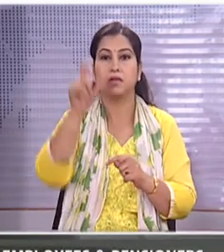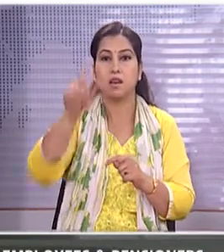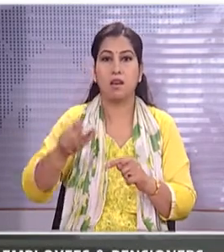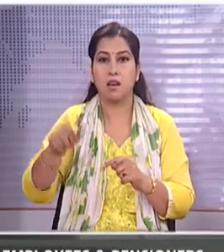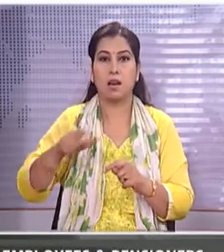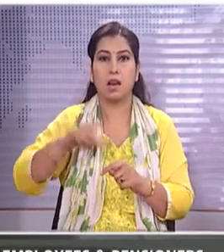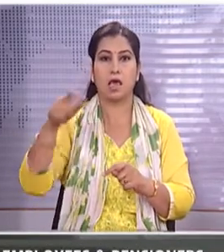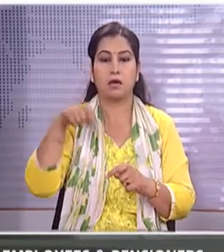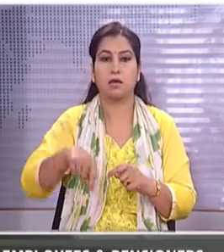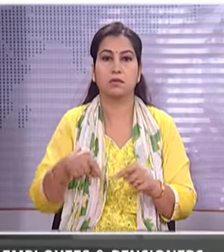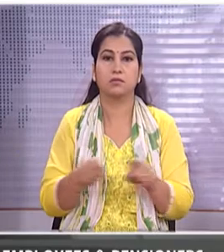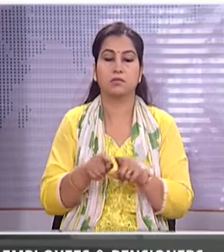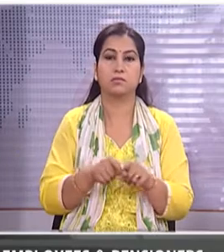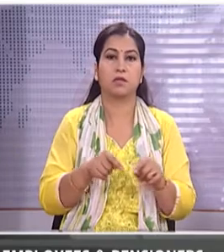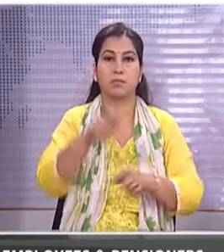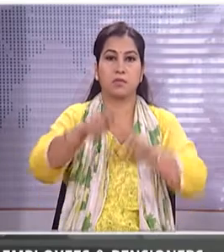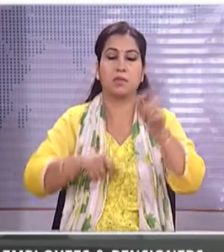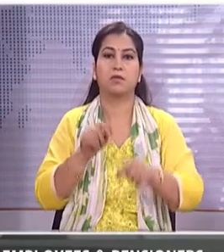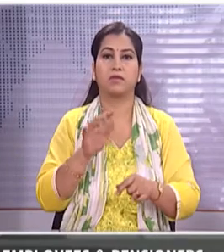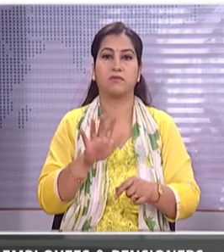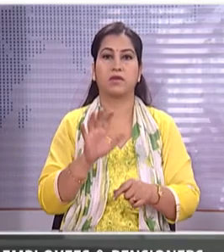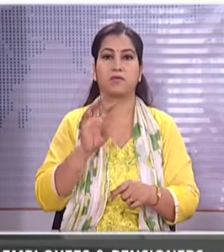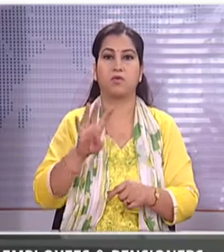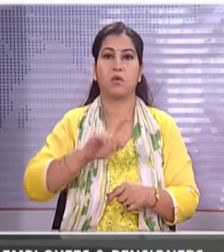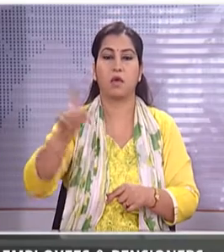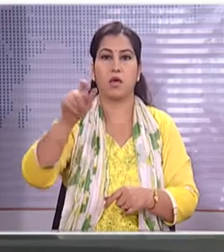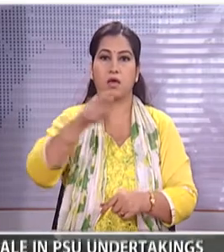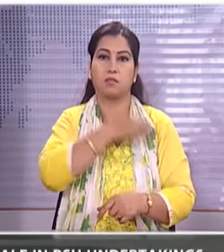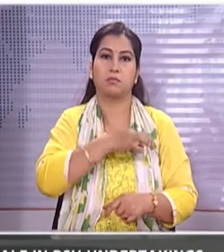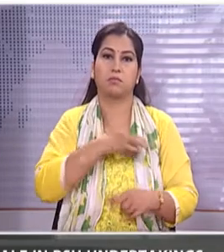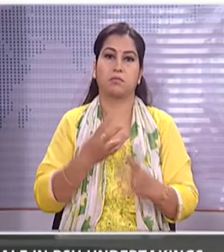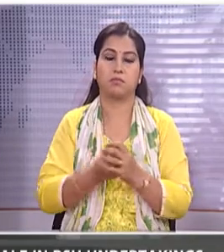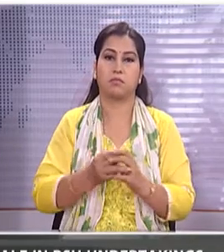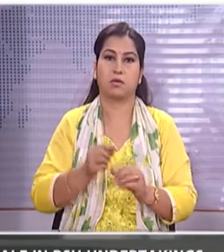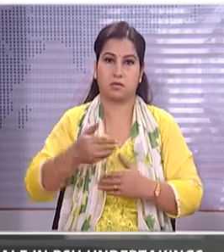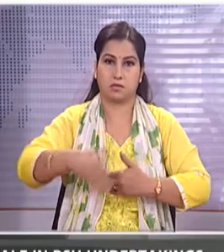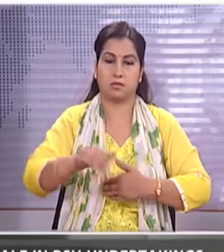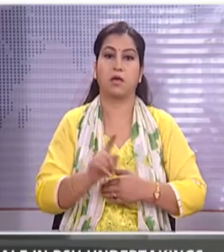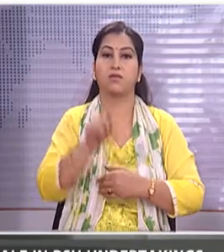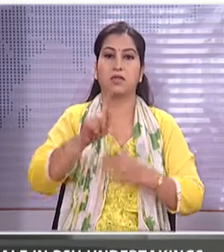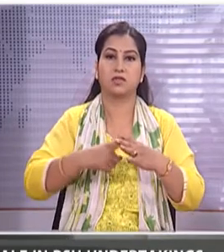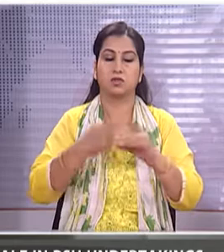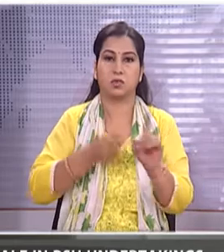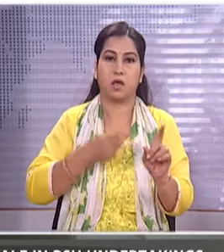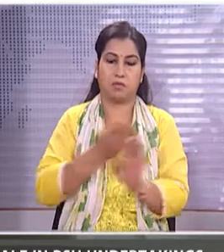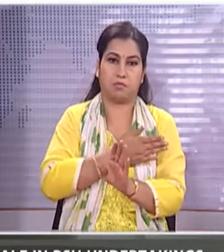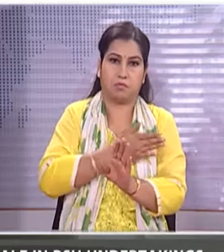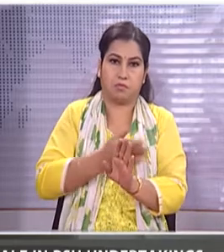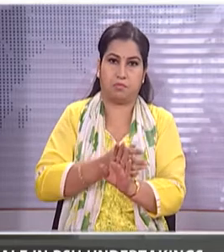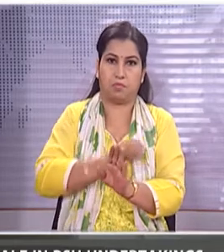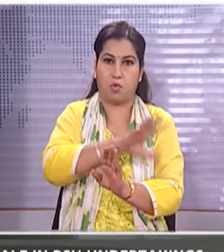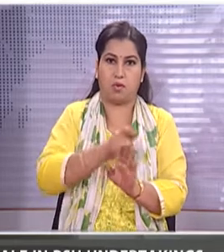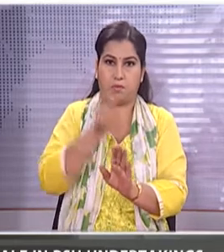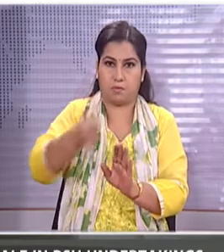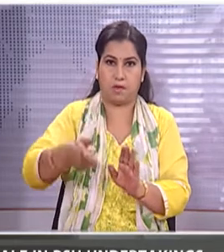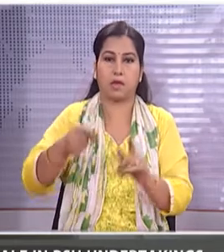government employees and over 54 lakh pensioners. The decision will be effective from 1st of July this year. Earlier, the Union government had pushed up